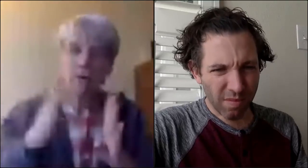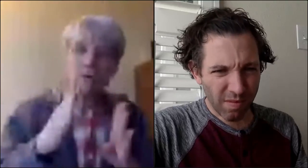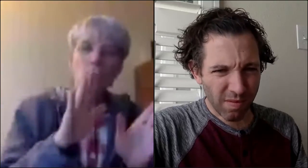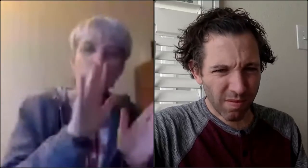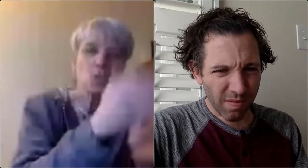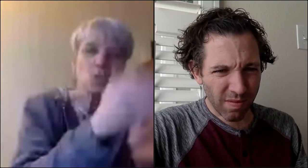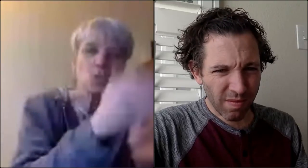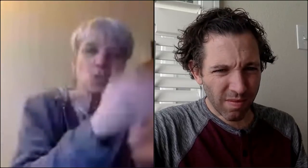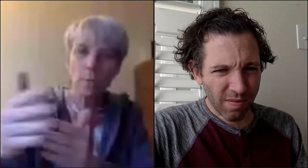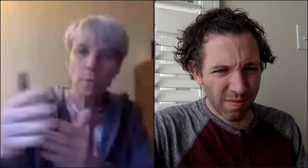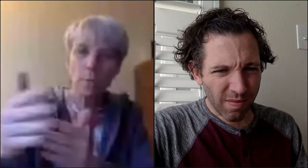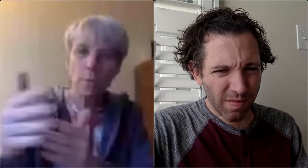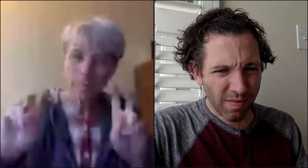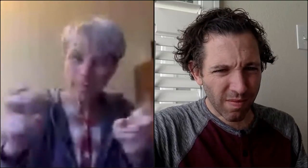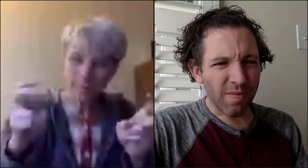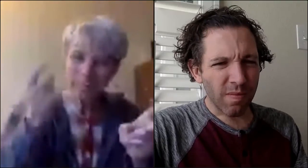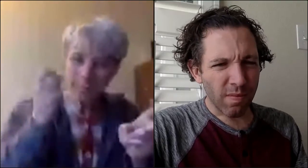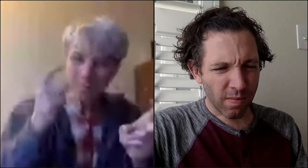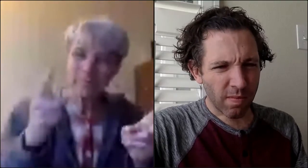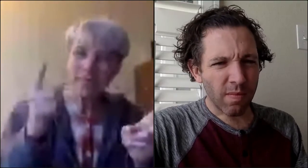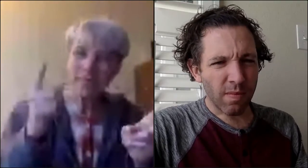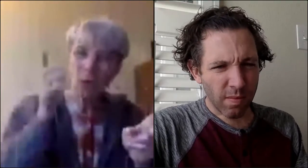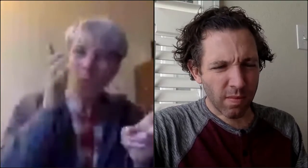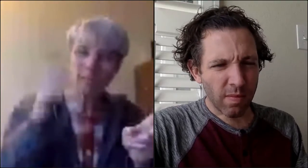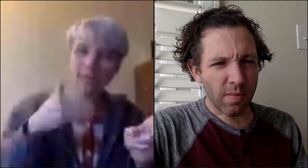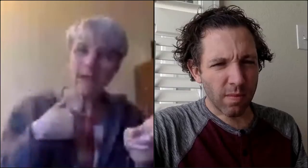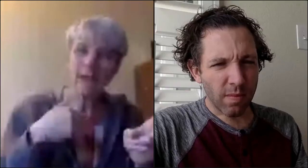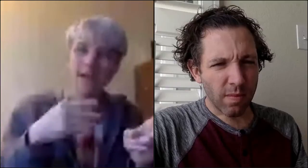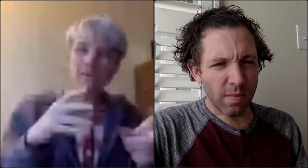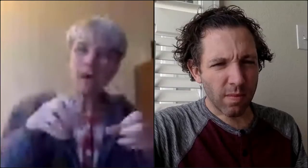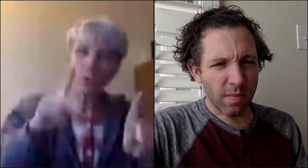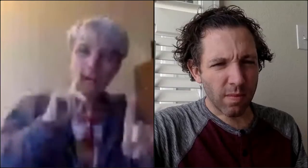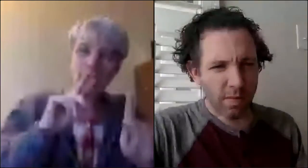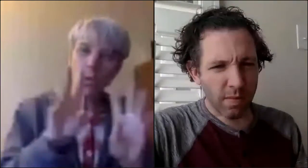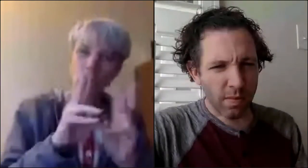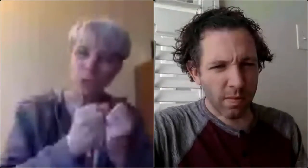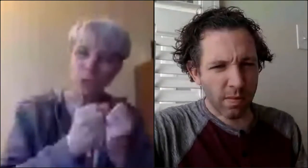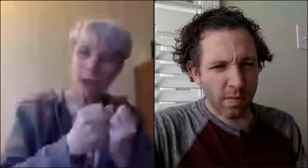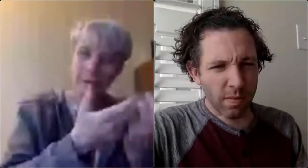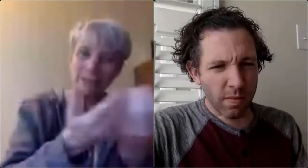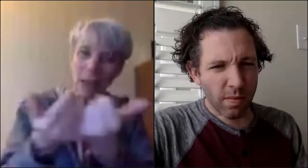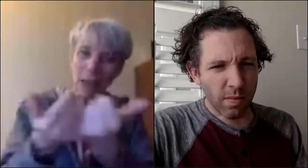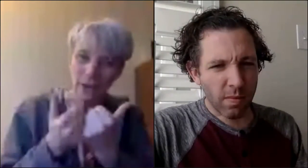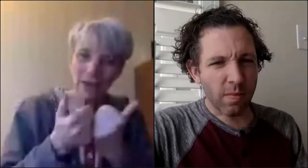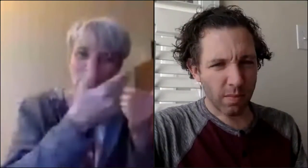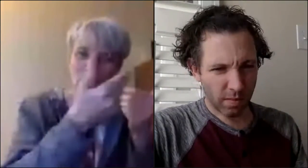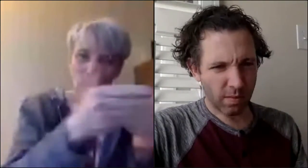that now, if that's okay. And yeah, I definitely want to talk to you extensively about the best platform for an